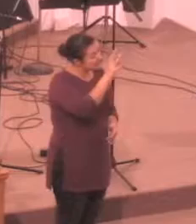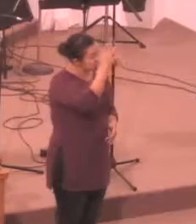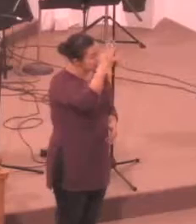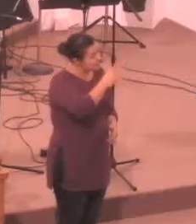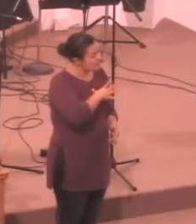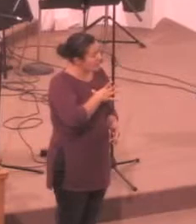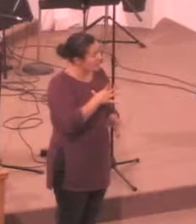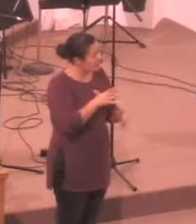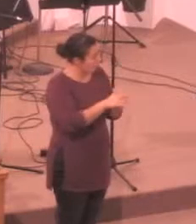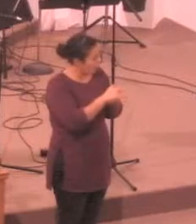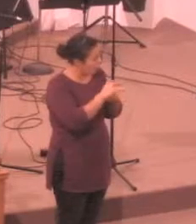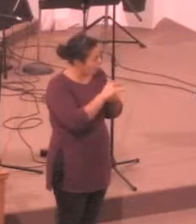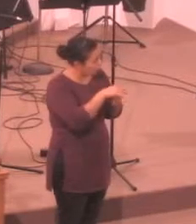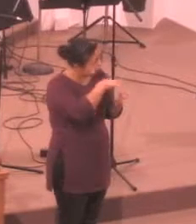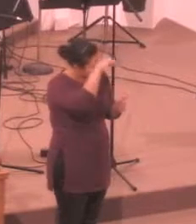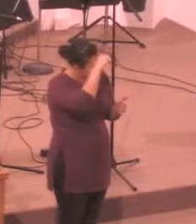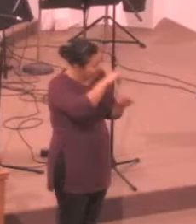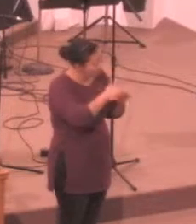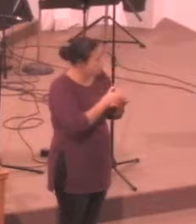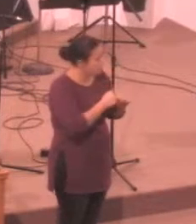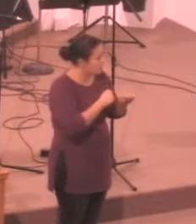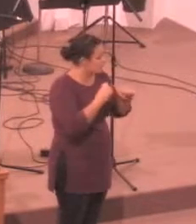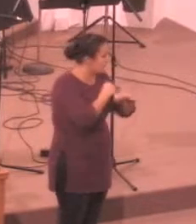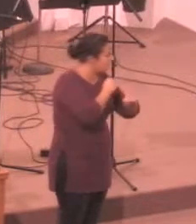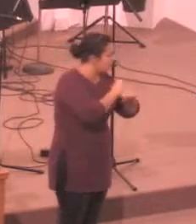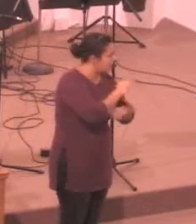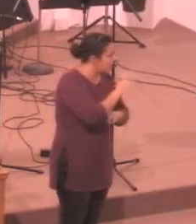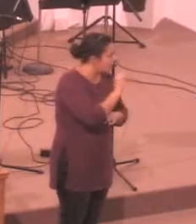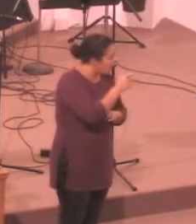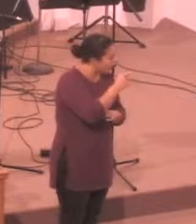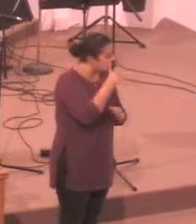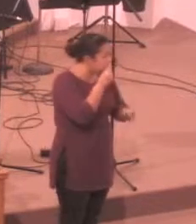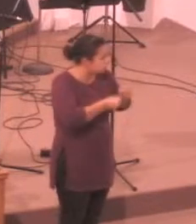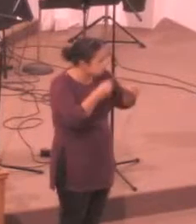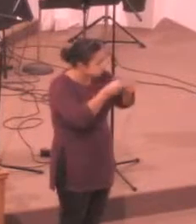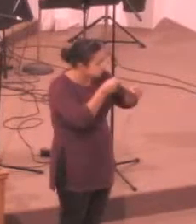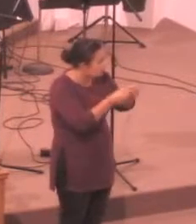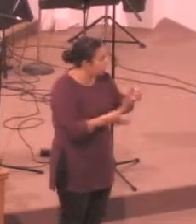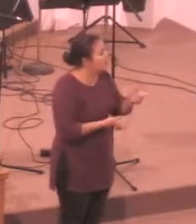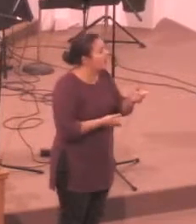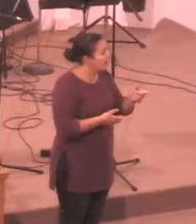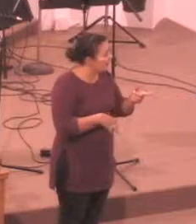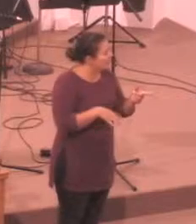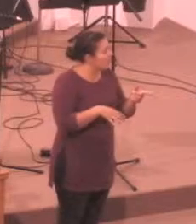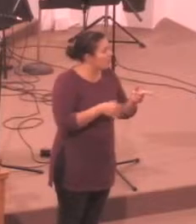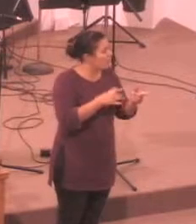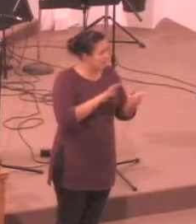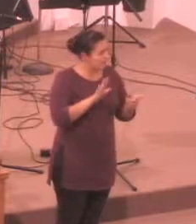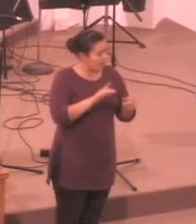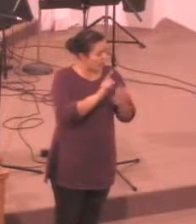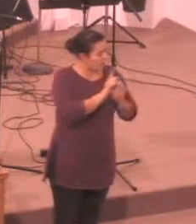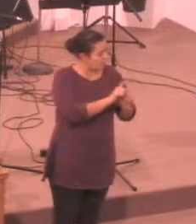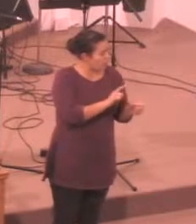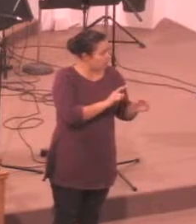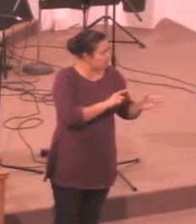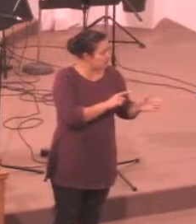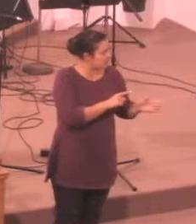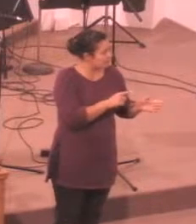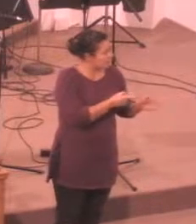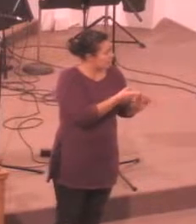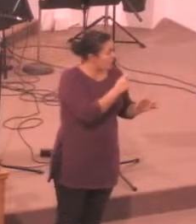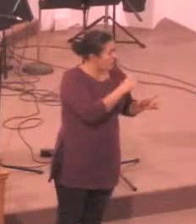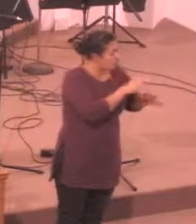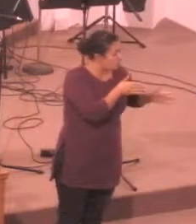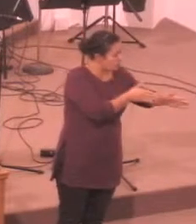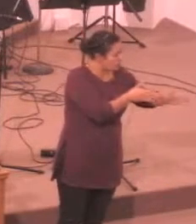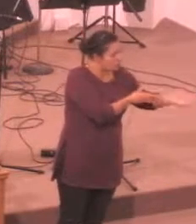mentor now is bringing them in to teach them how to box to get them off the street. And just some cool things going on down there too. So